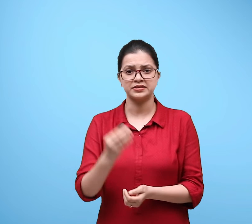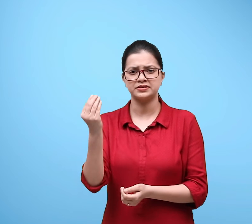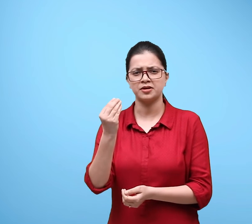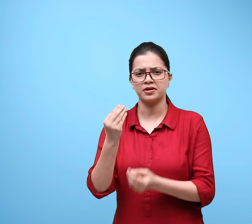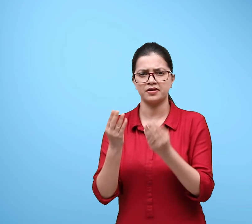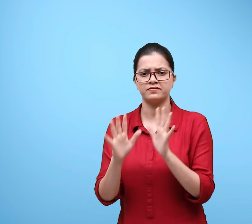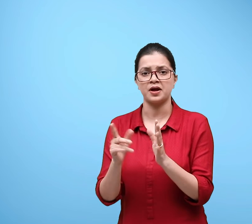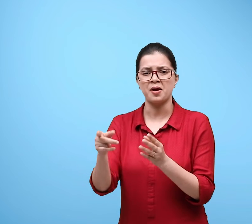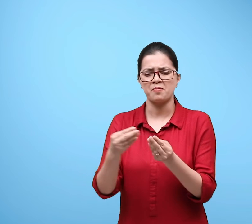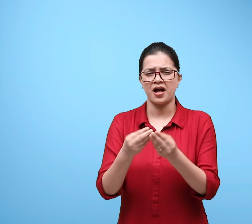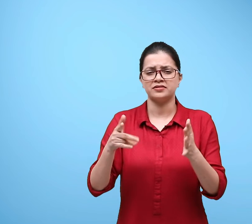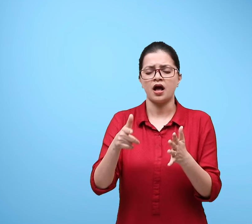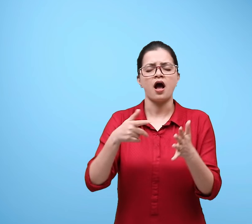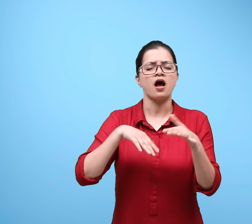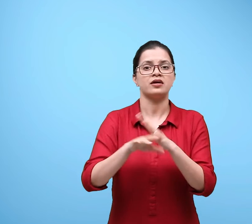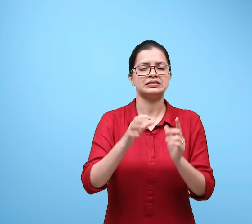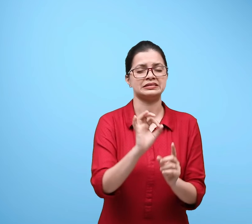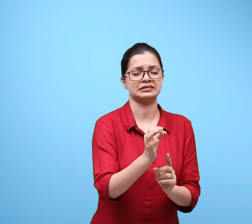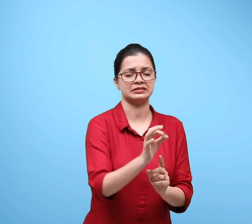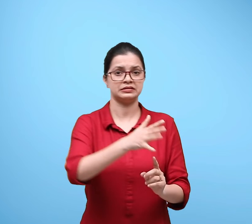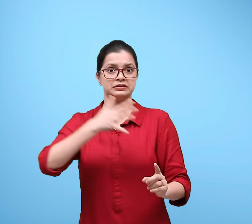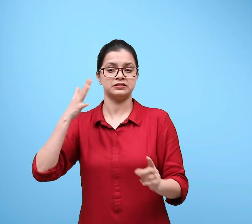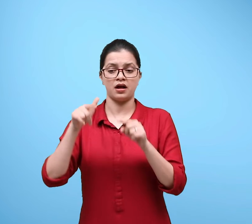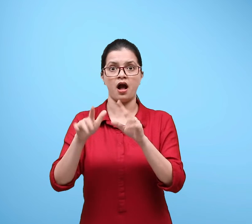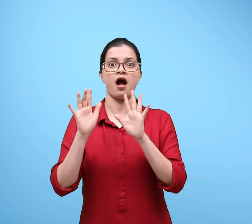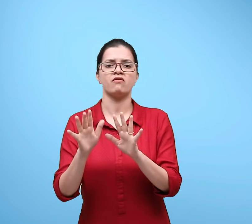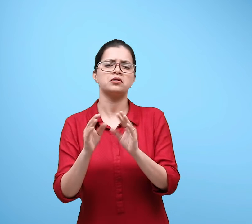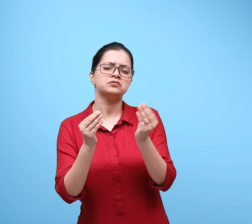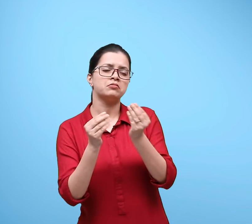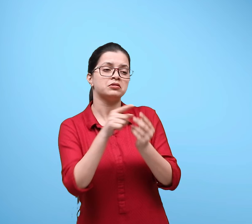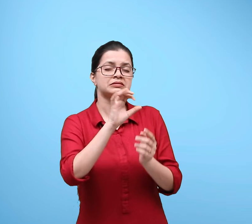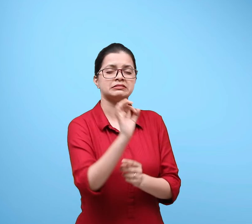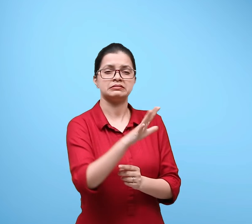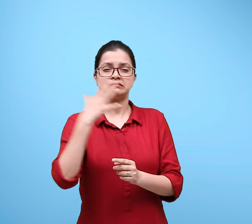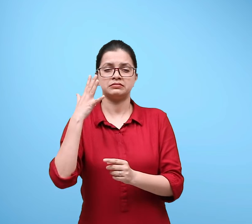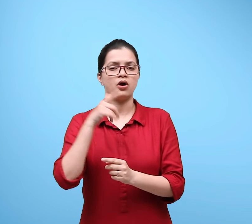Some materials are shiny in appearance while others are not.